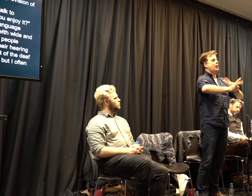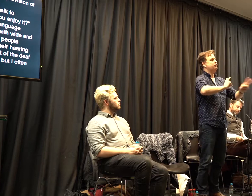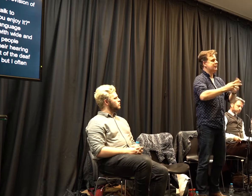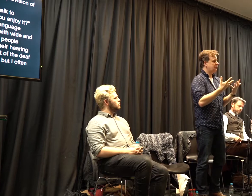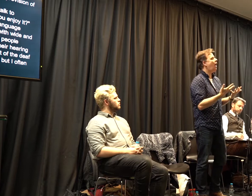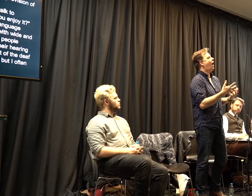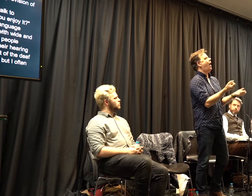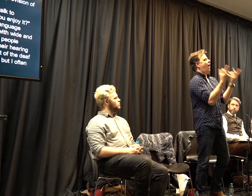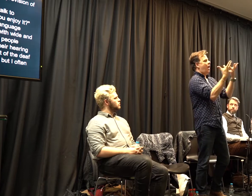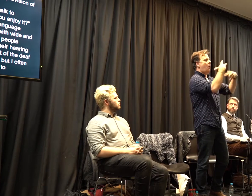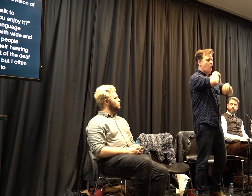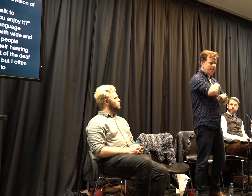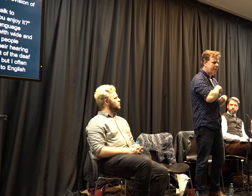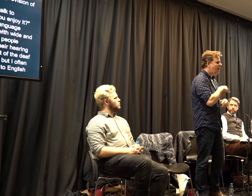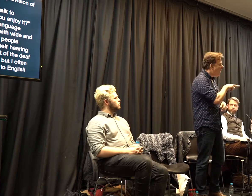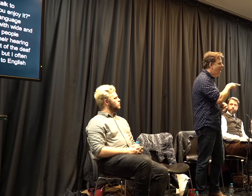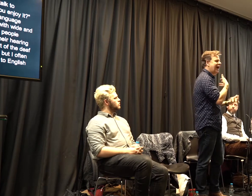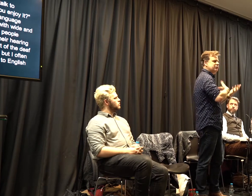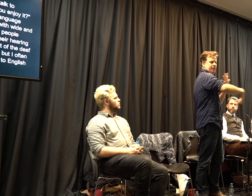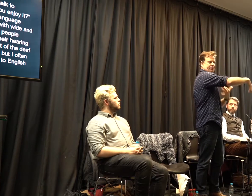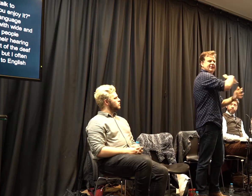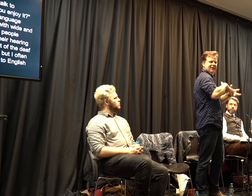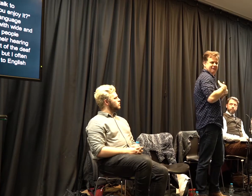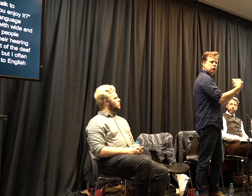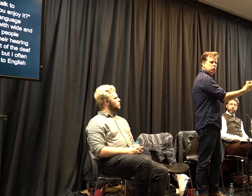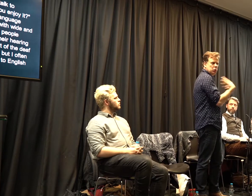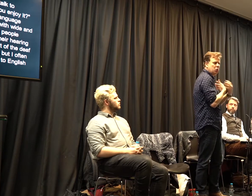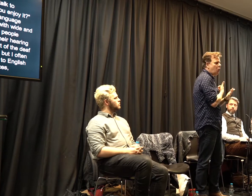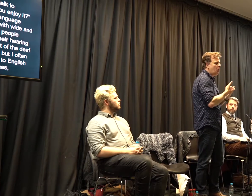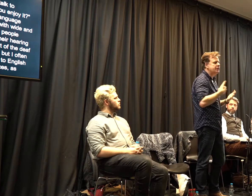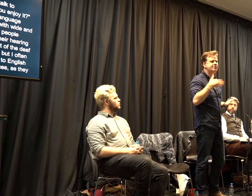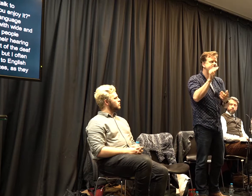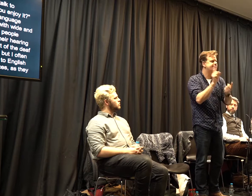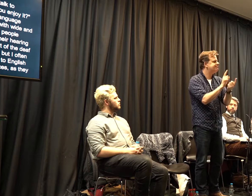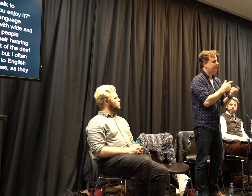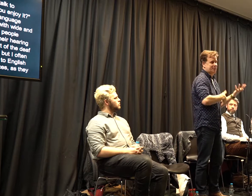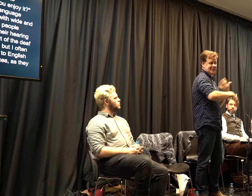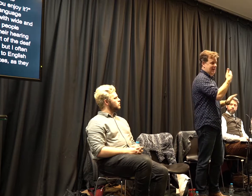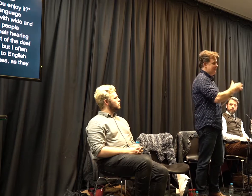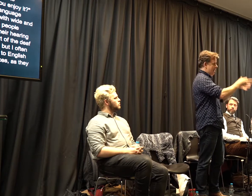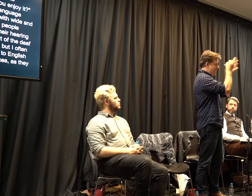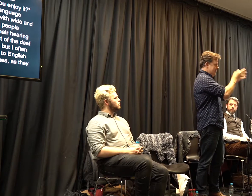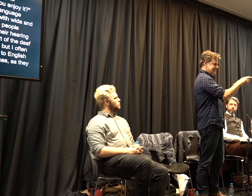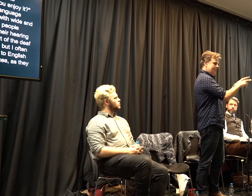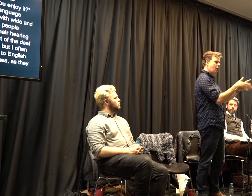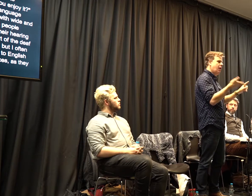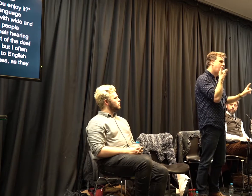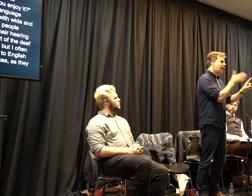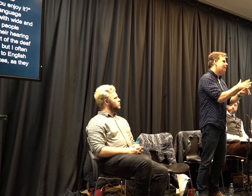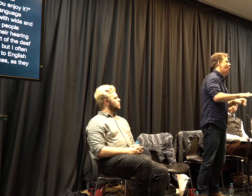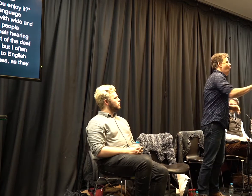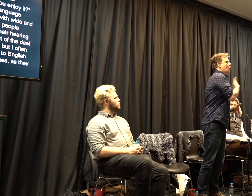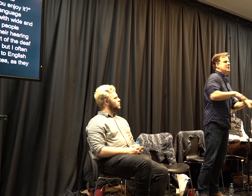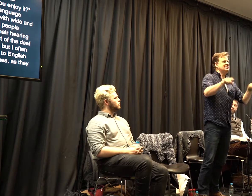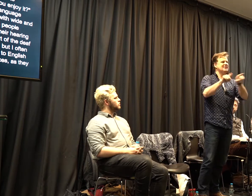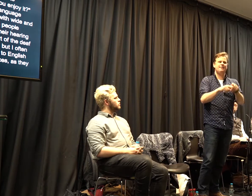English prefer sign language interpreted performances as they cannot access the captions. There's